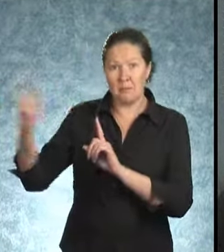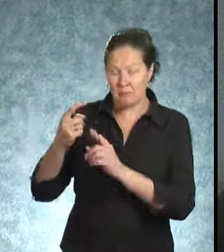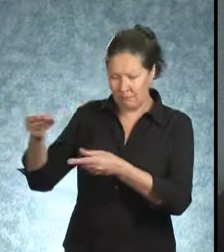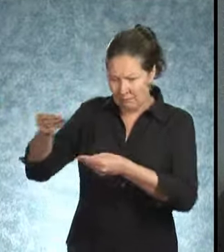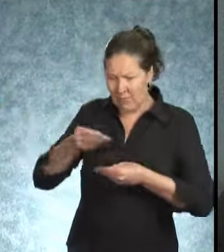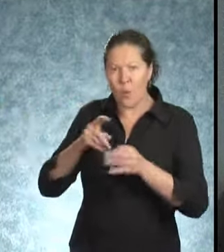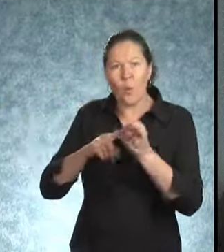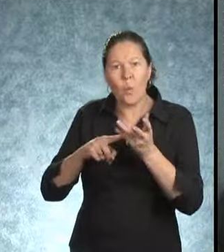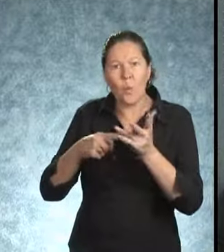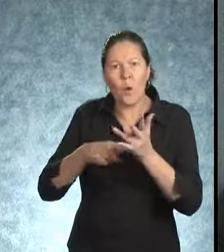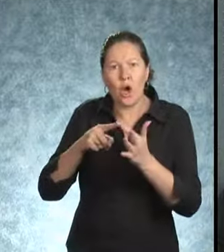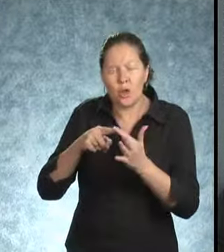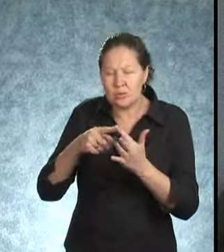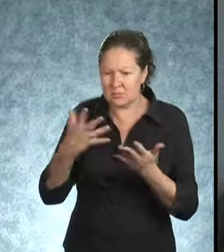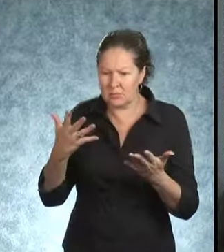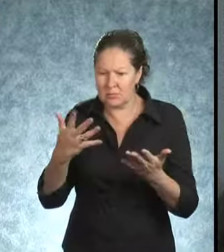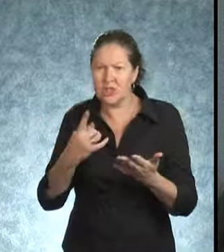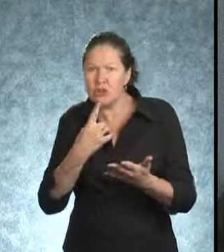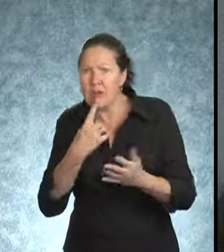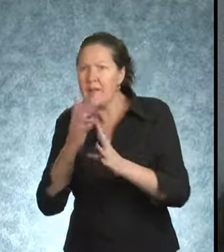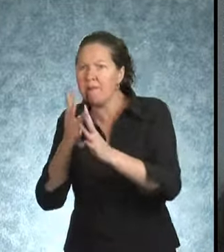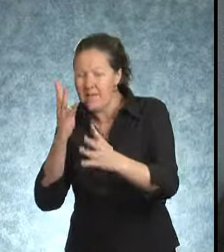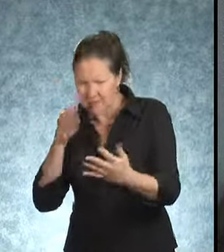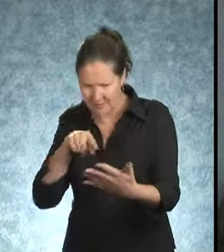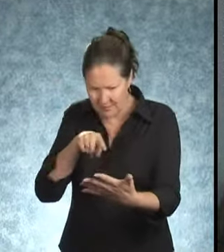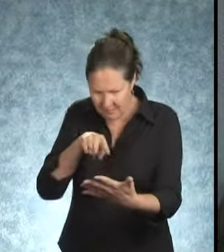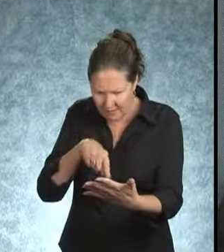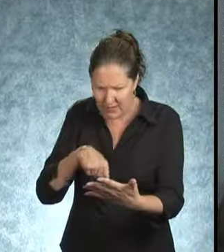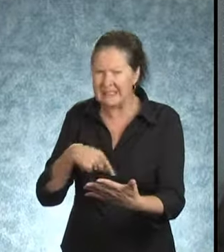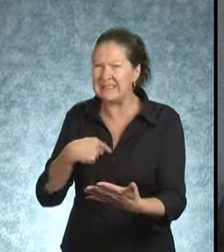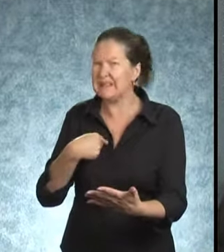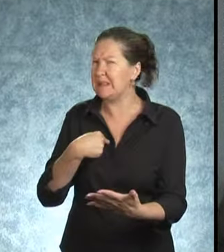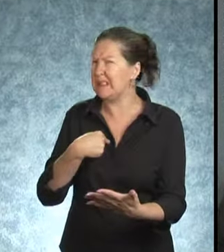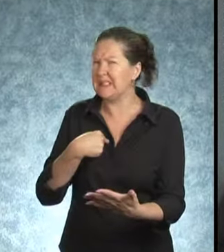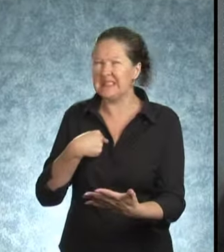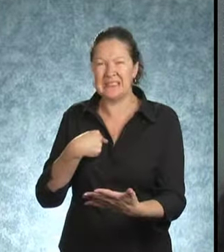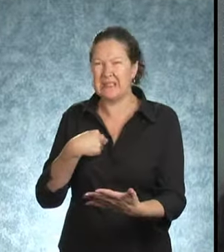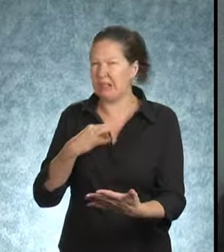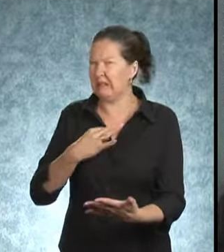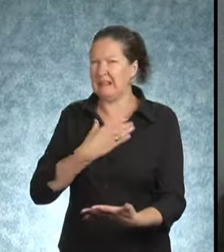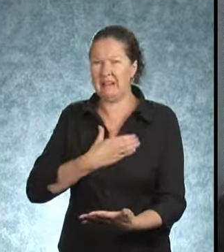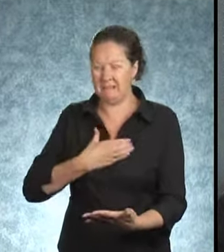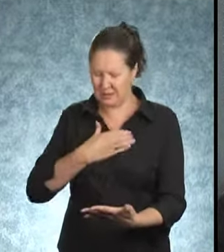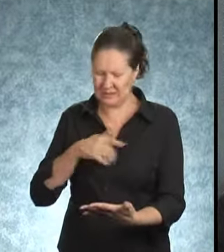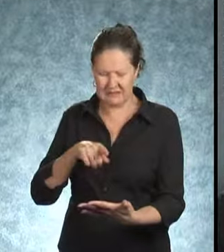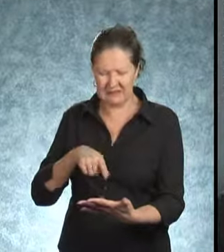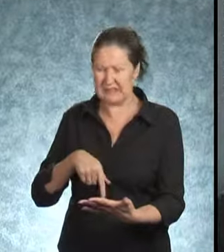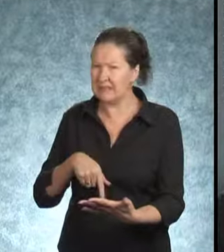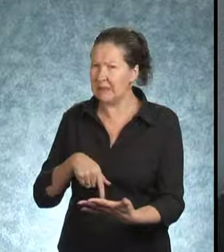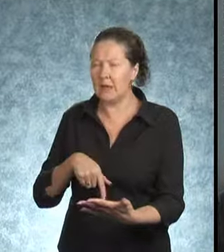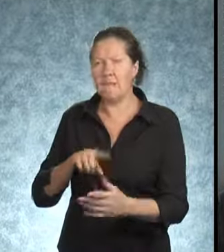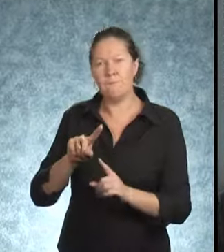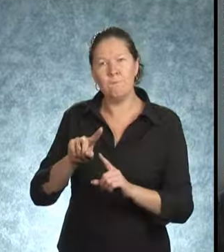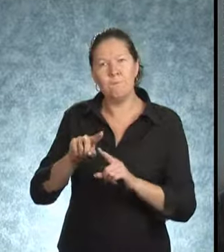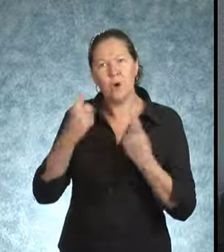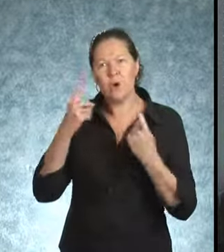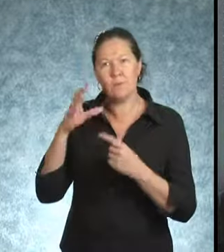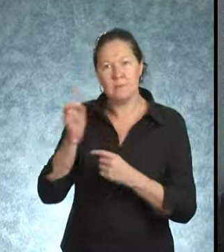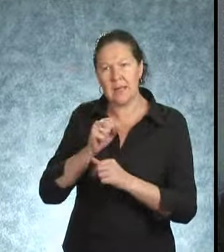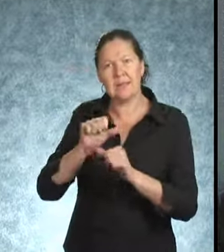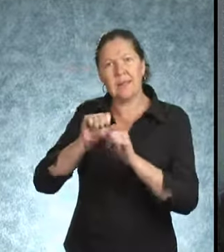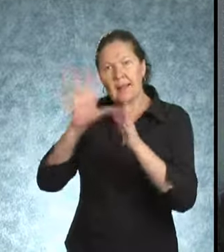quote and a design of a fence that you're not comfortable with, the first thing to do is to really express that